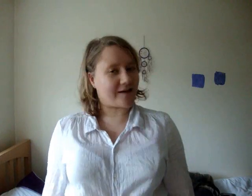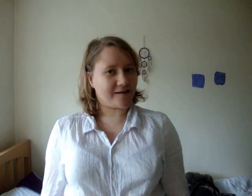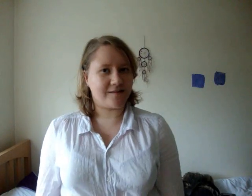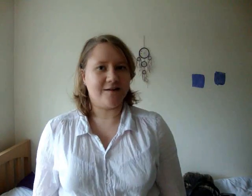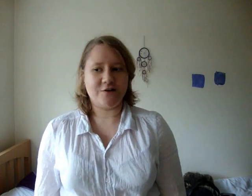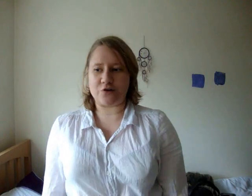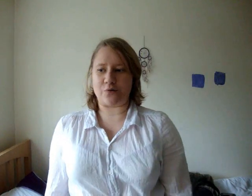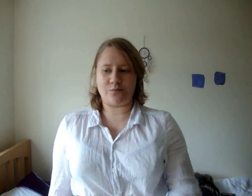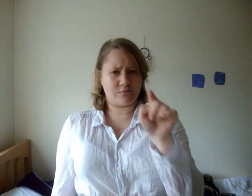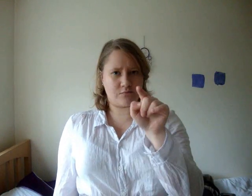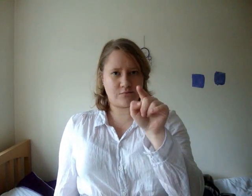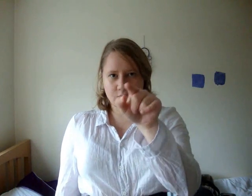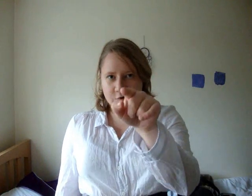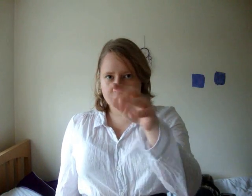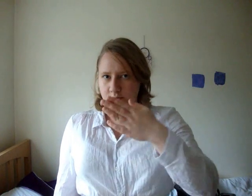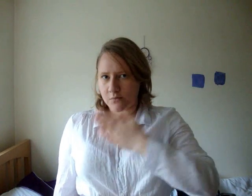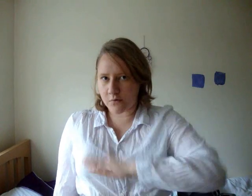Okay? So, you want.